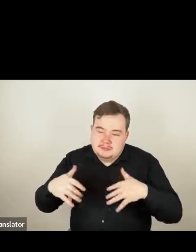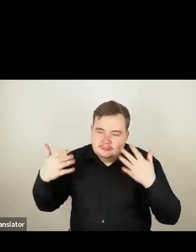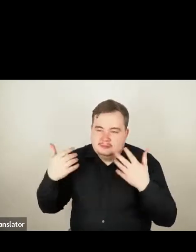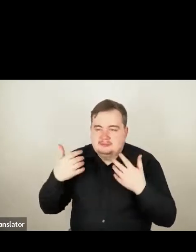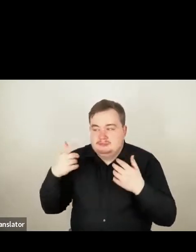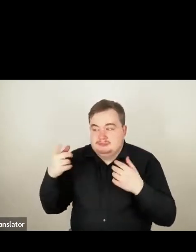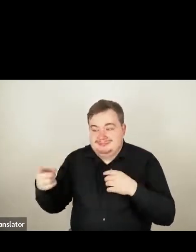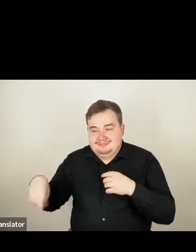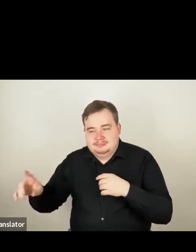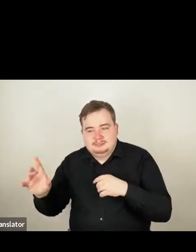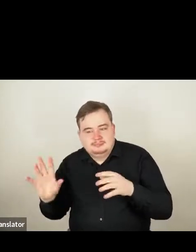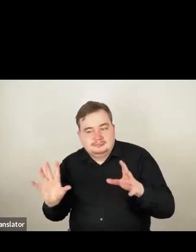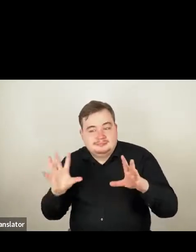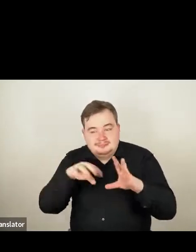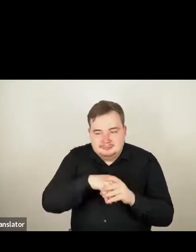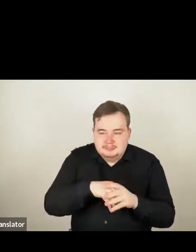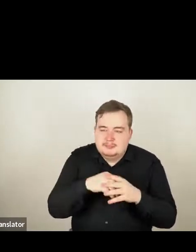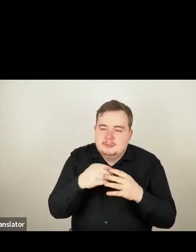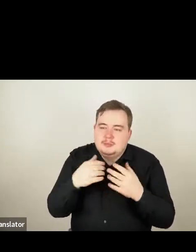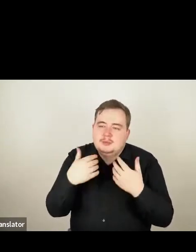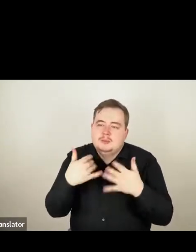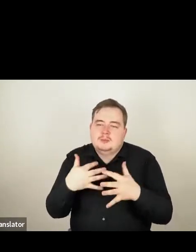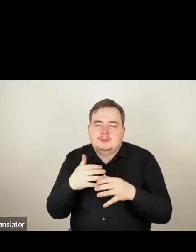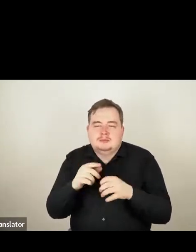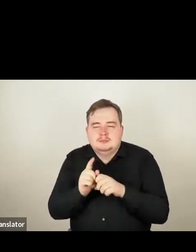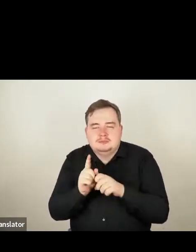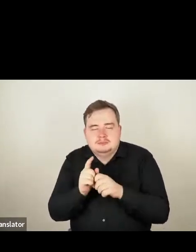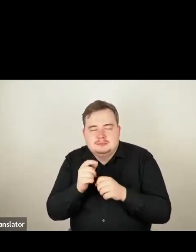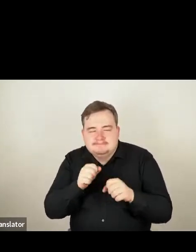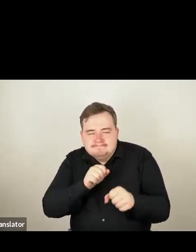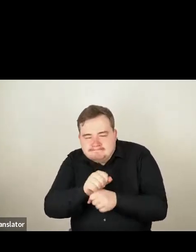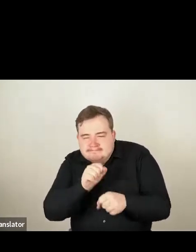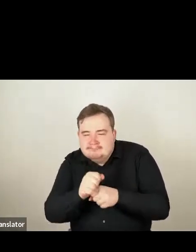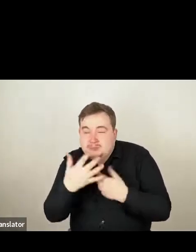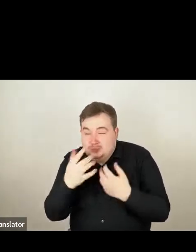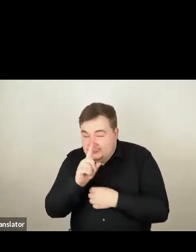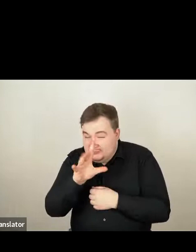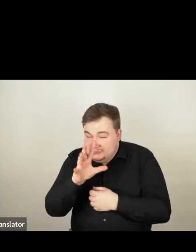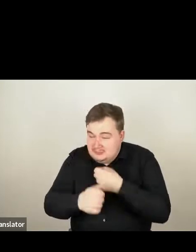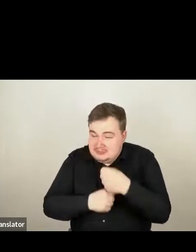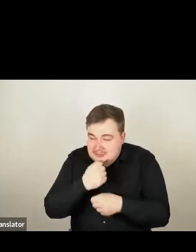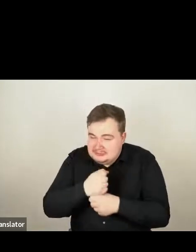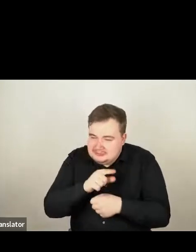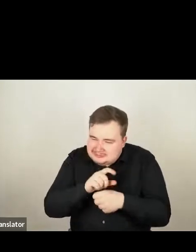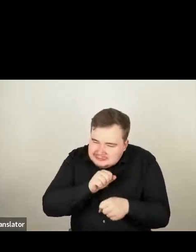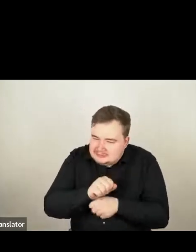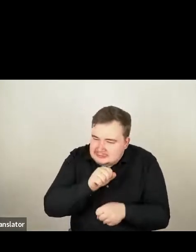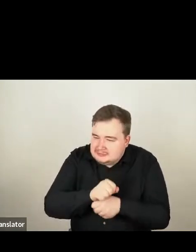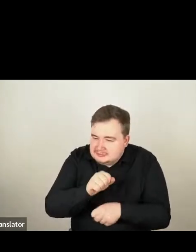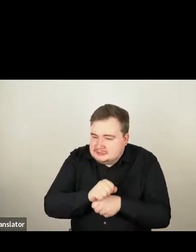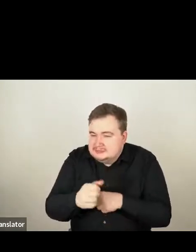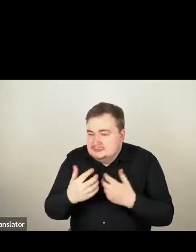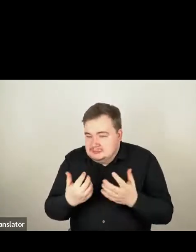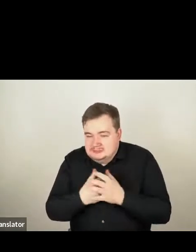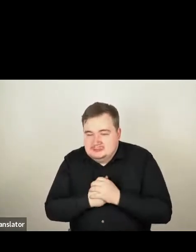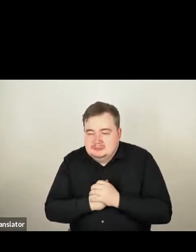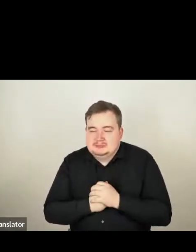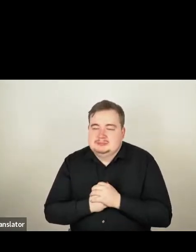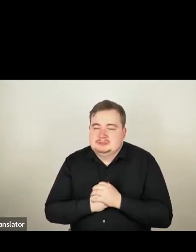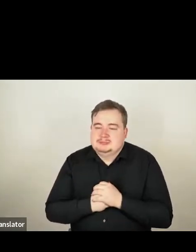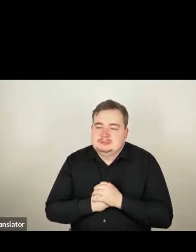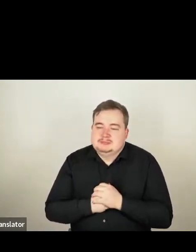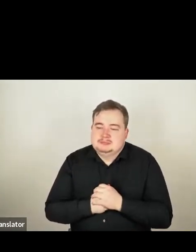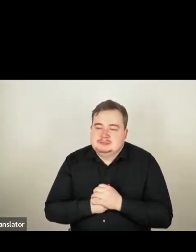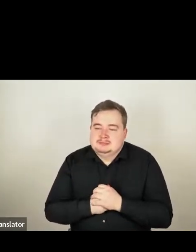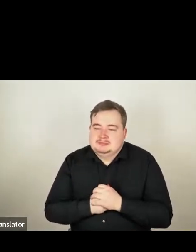says Parliament recognises that you as a member of Parliament have family responsibilities. You might have a small baby, you